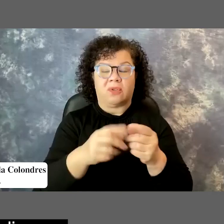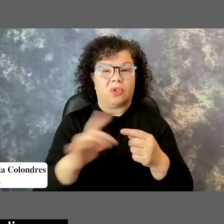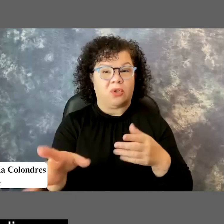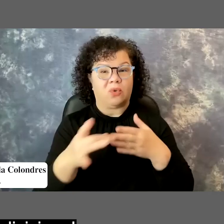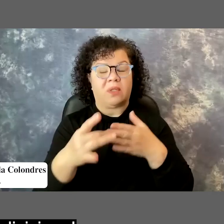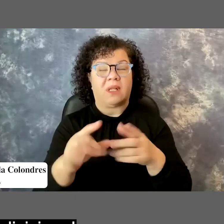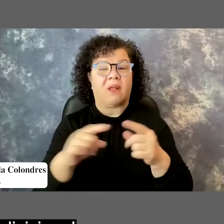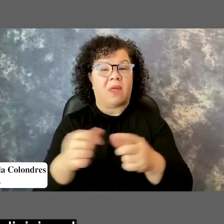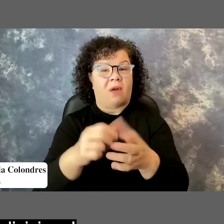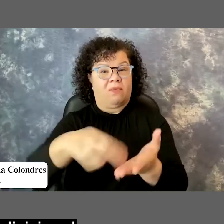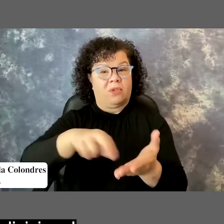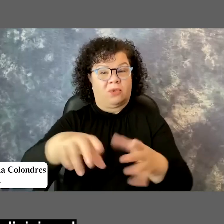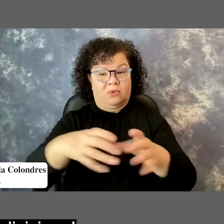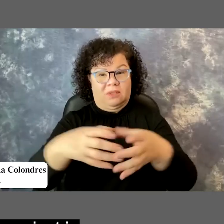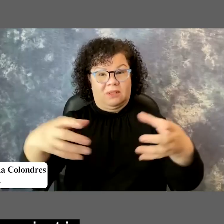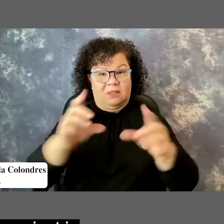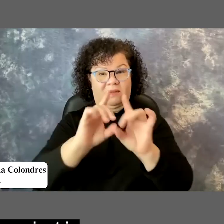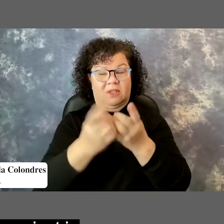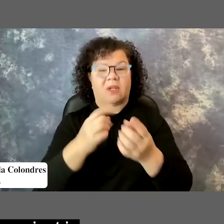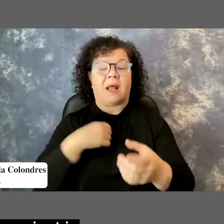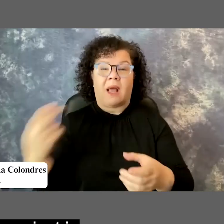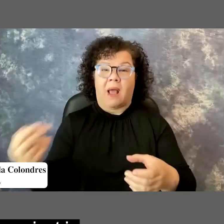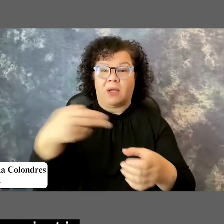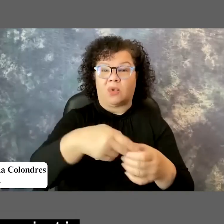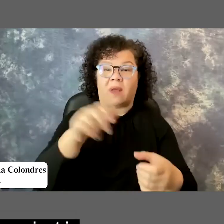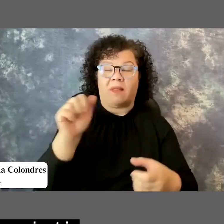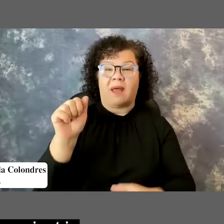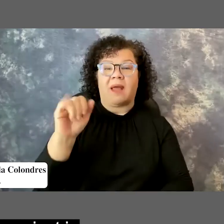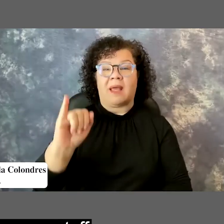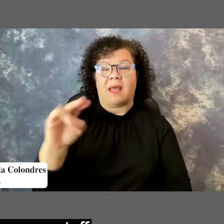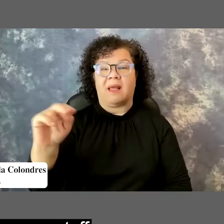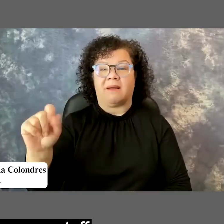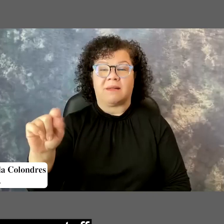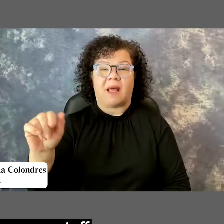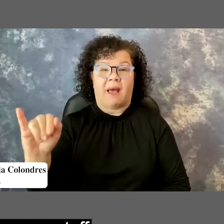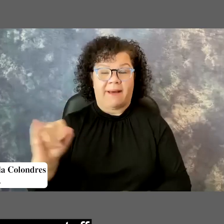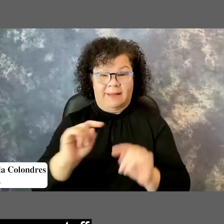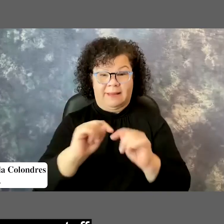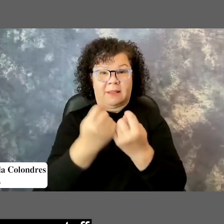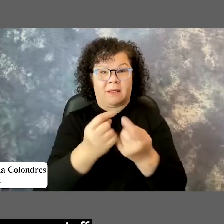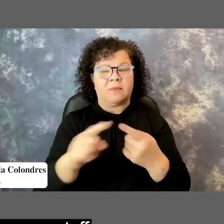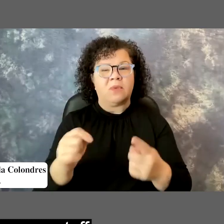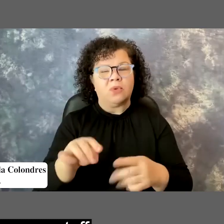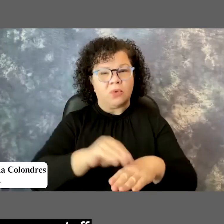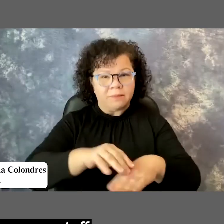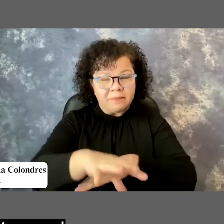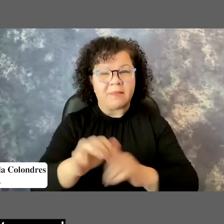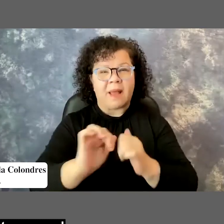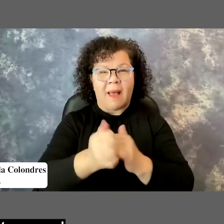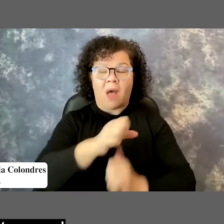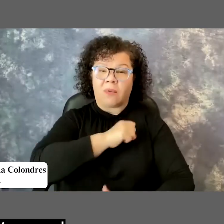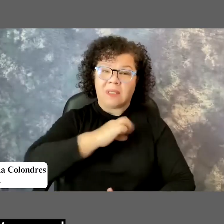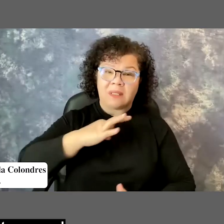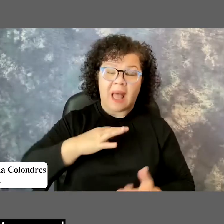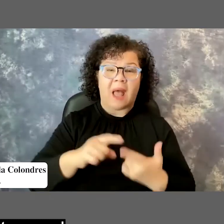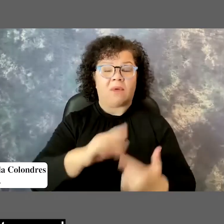research division, I joined the Inatai team just in time to shape the way our staff and board